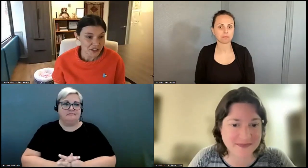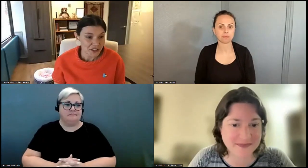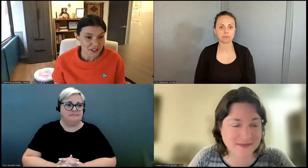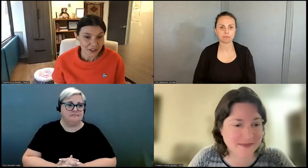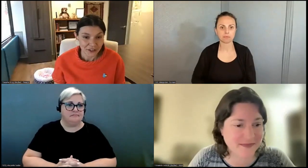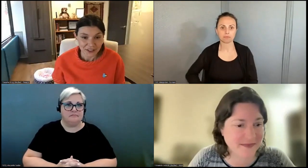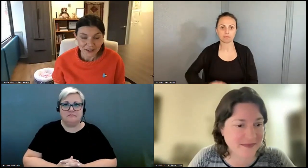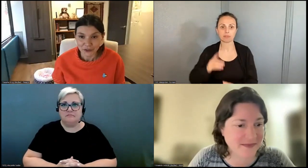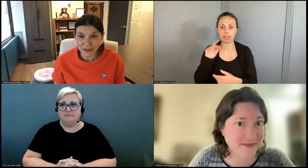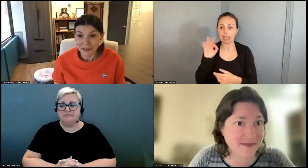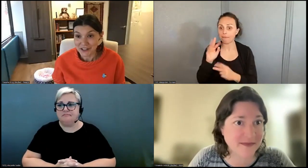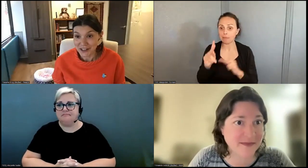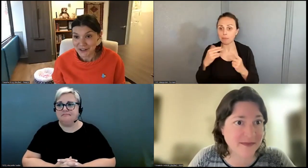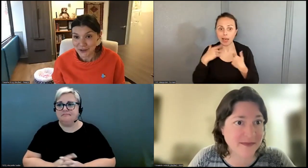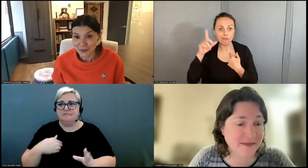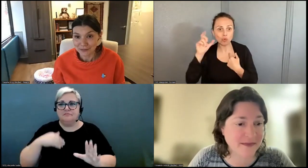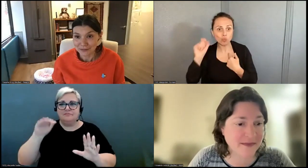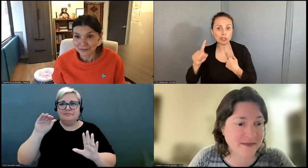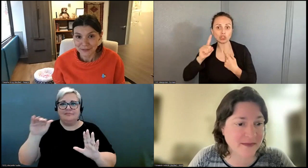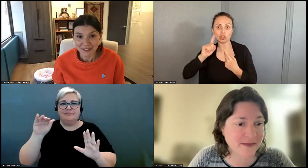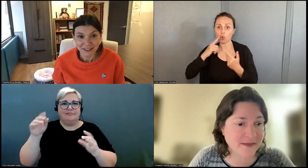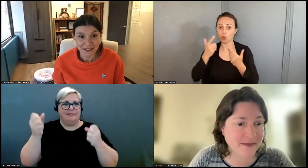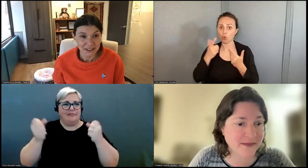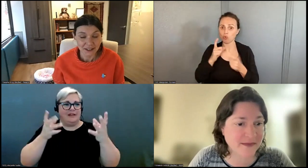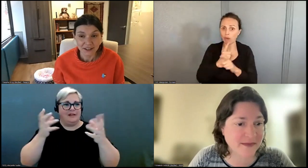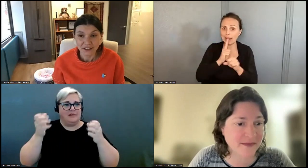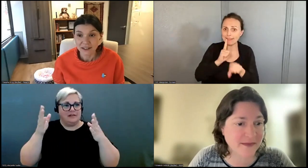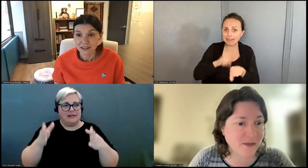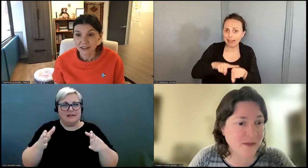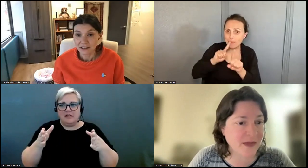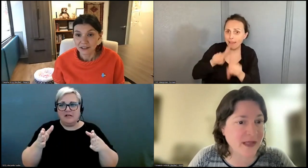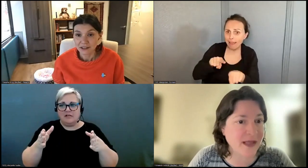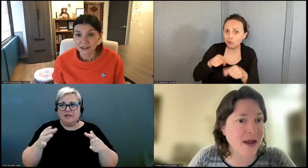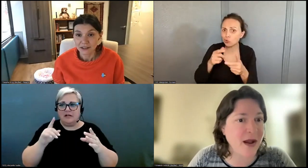what the questions are or if I should answer them.